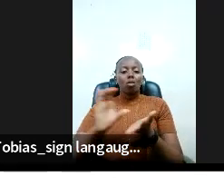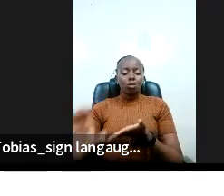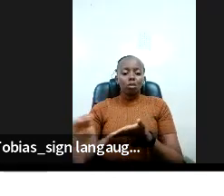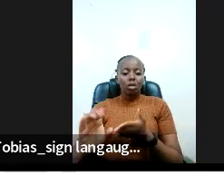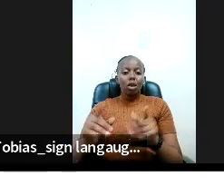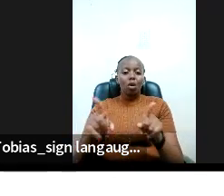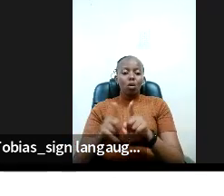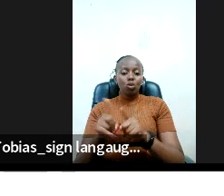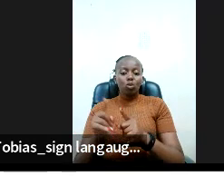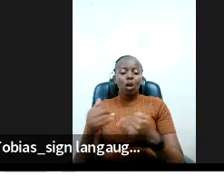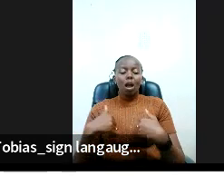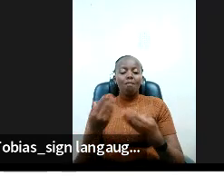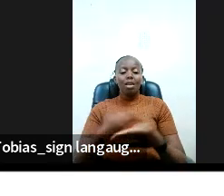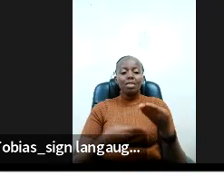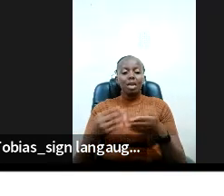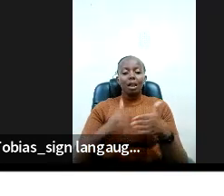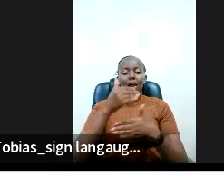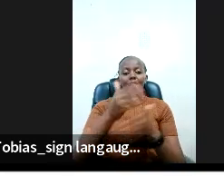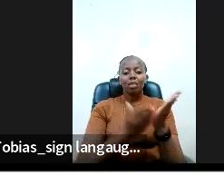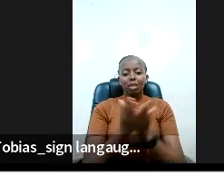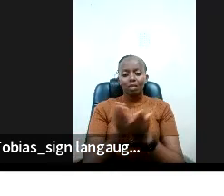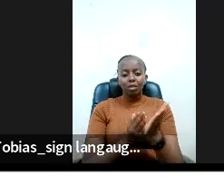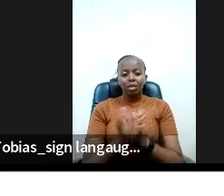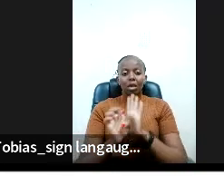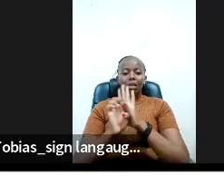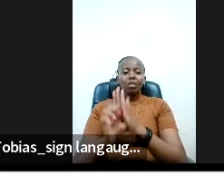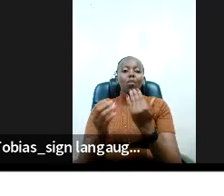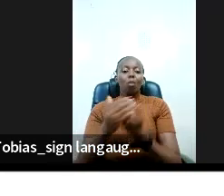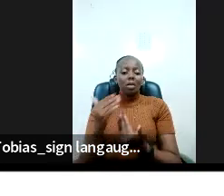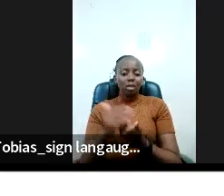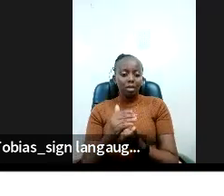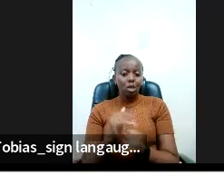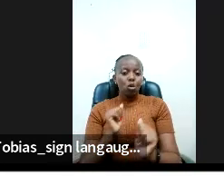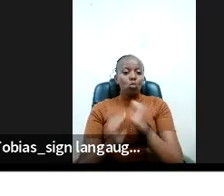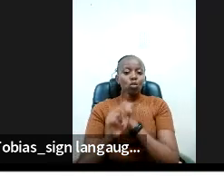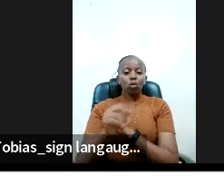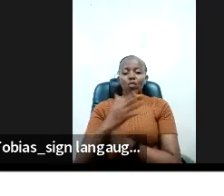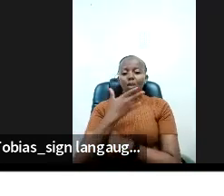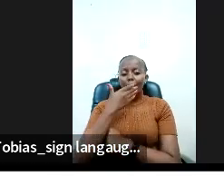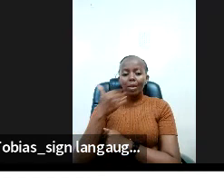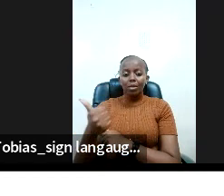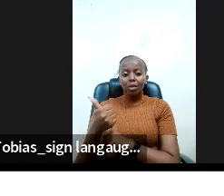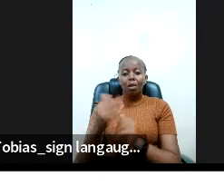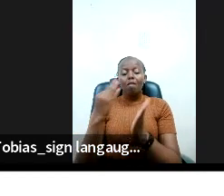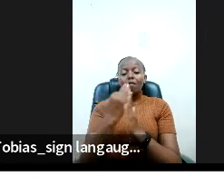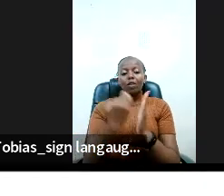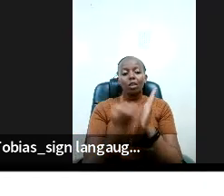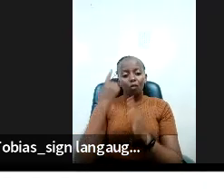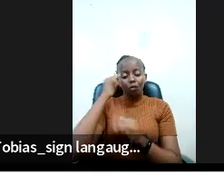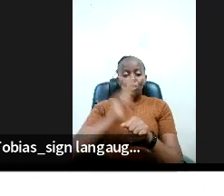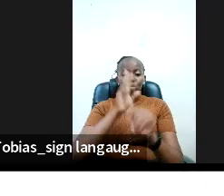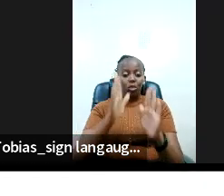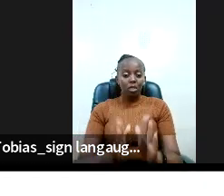while also having after-sale services such as maintenance, which is one of the most important factors for our